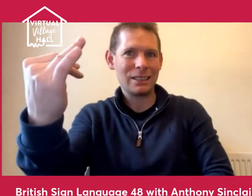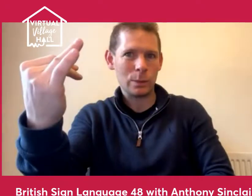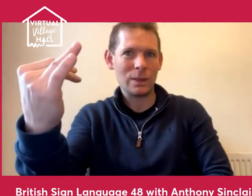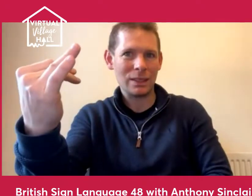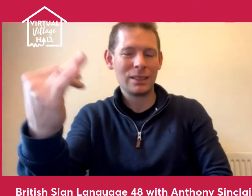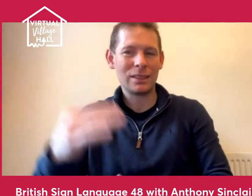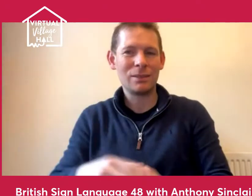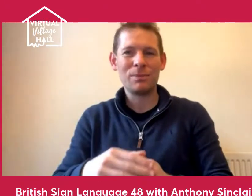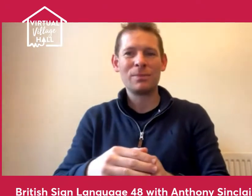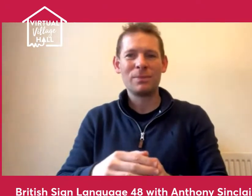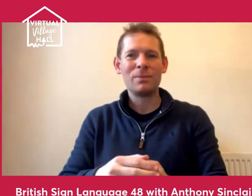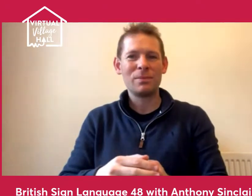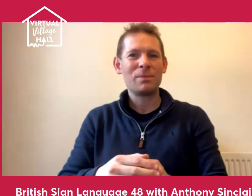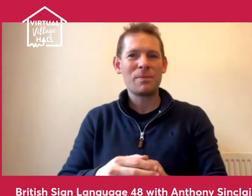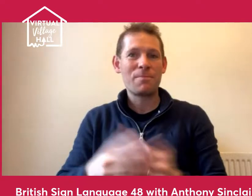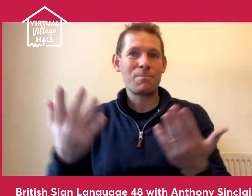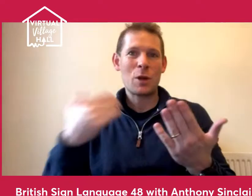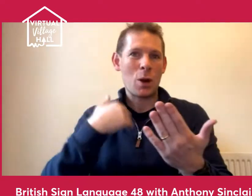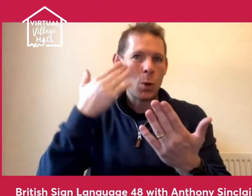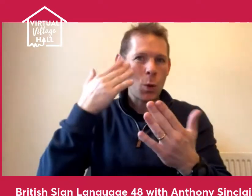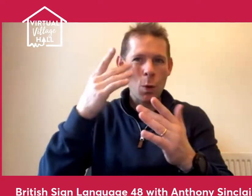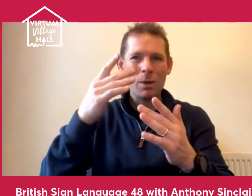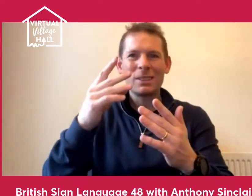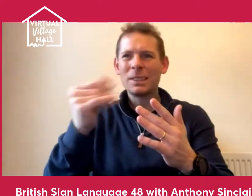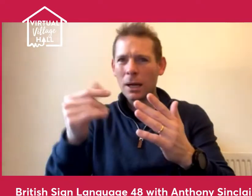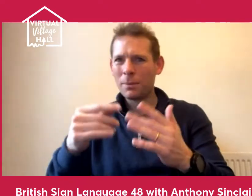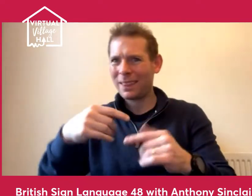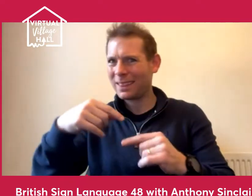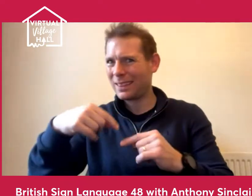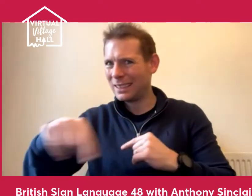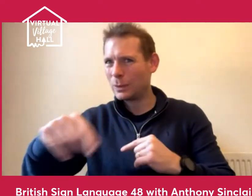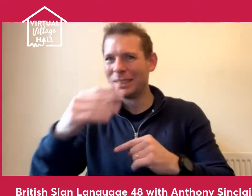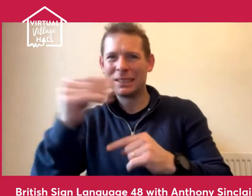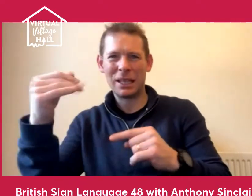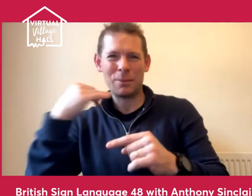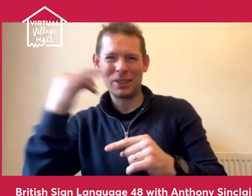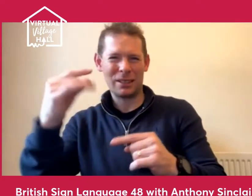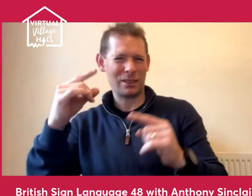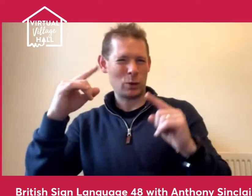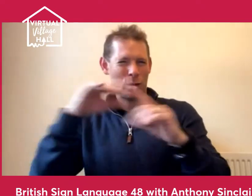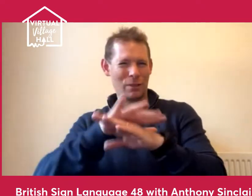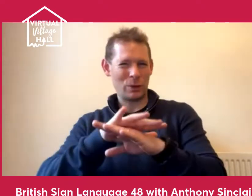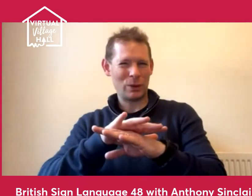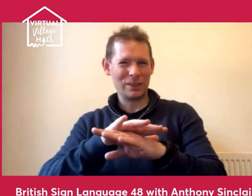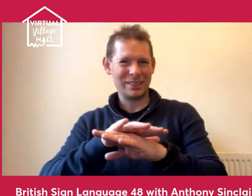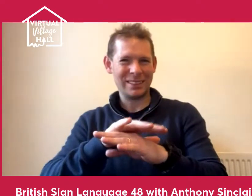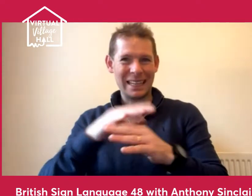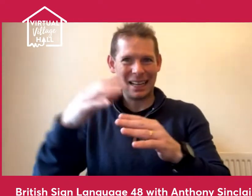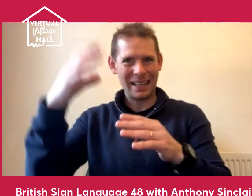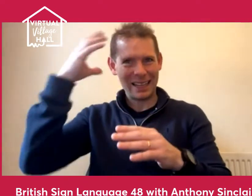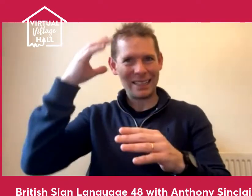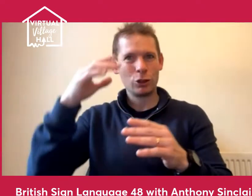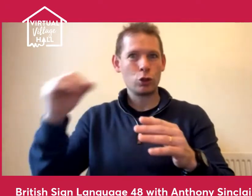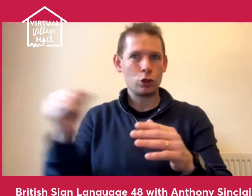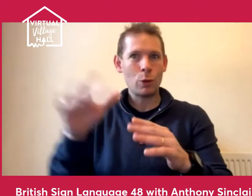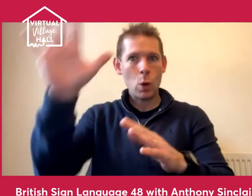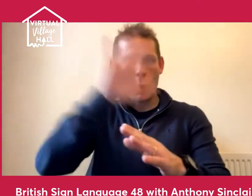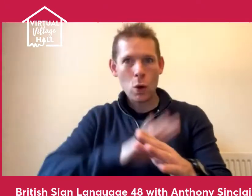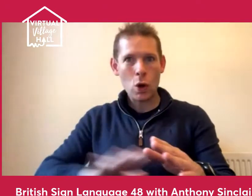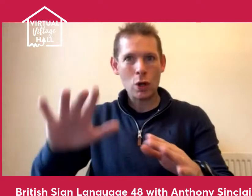your half term maybe next week. Different regions, maybe some last week, some this week, some next